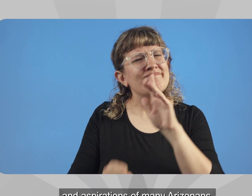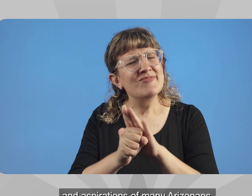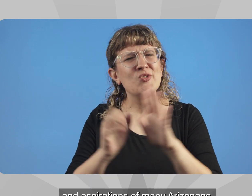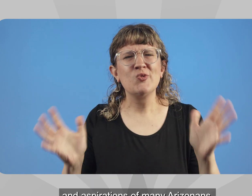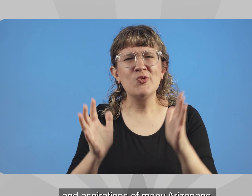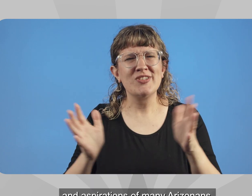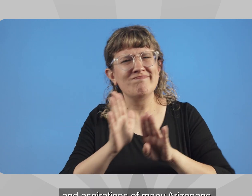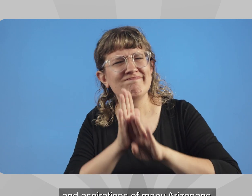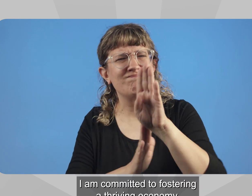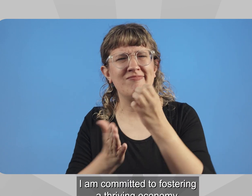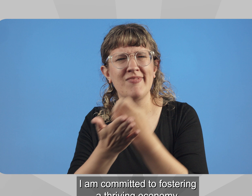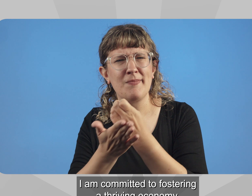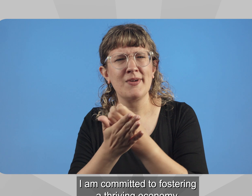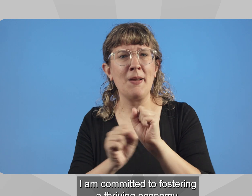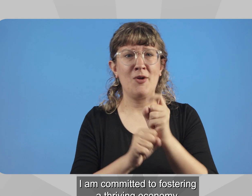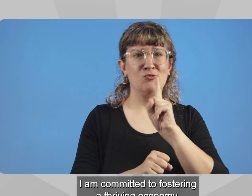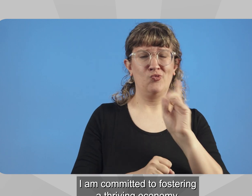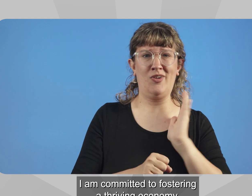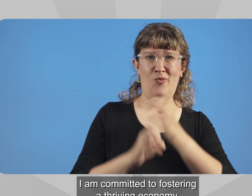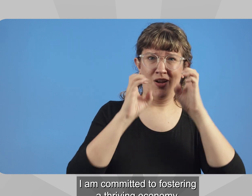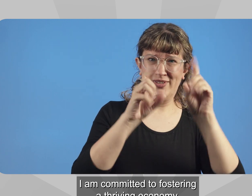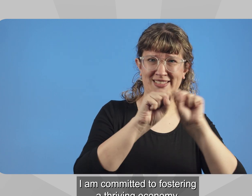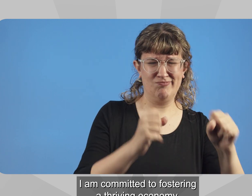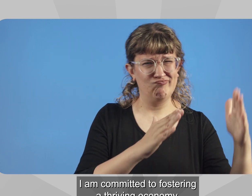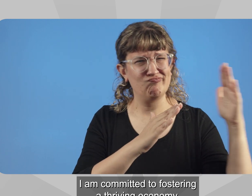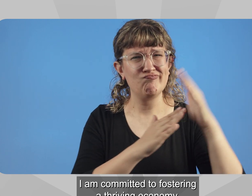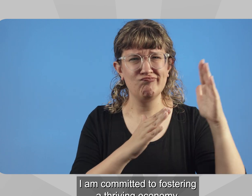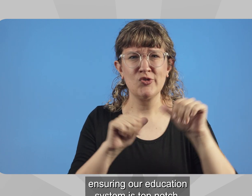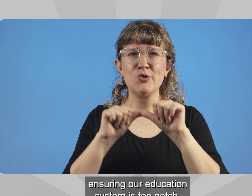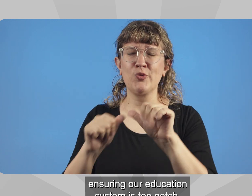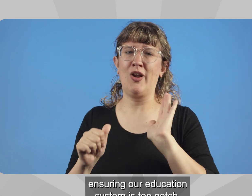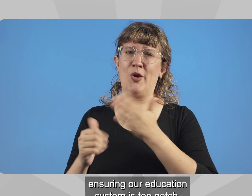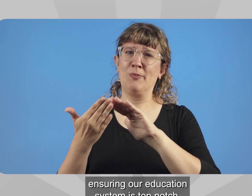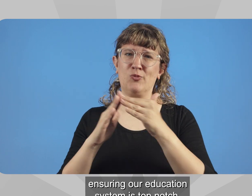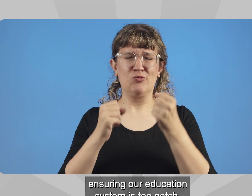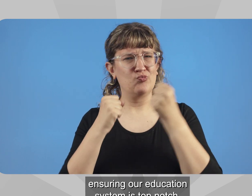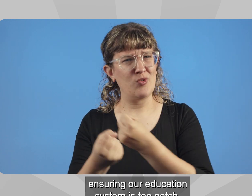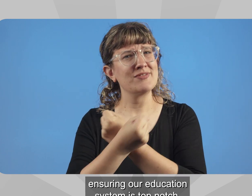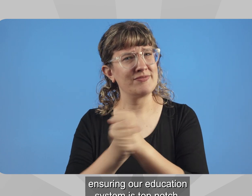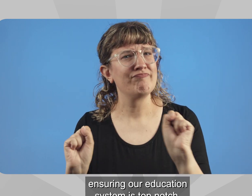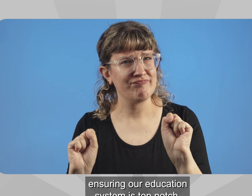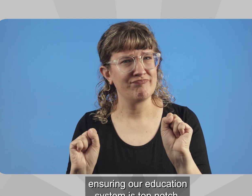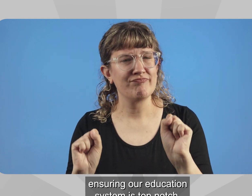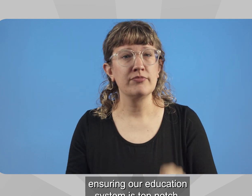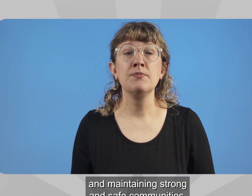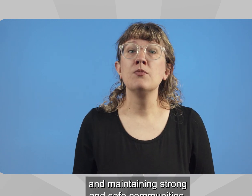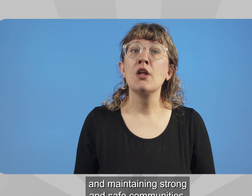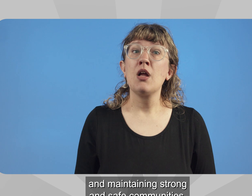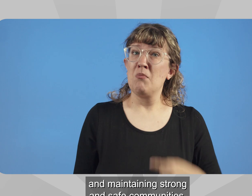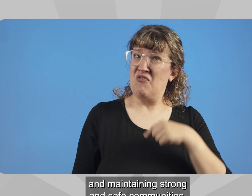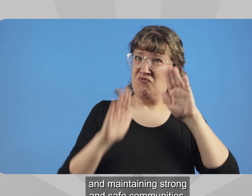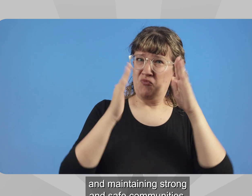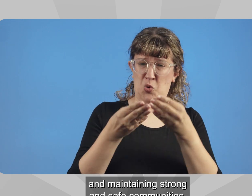many Arizonans. I am committed to fostering a thriving economy, ensuring our education system is top-notch,